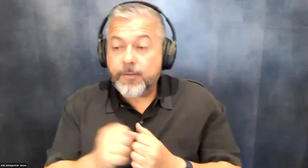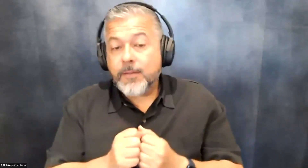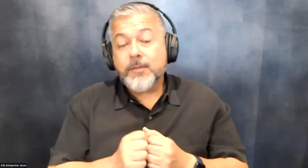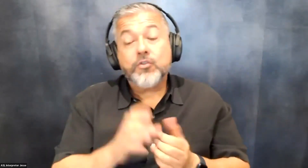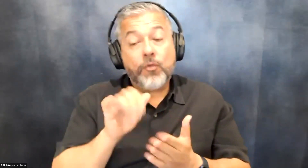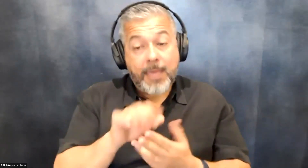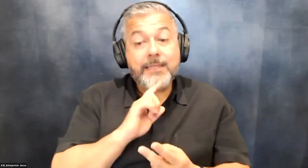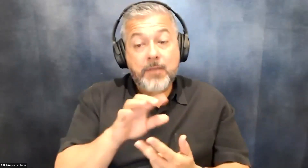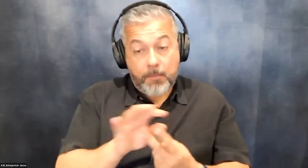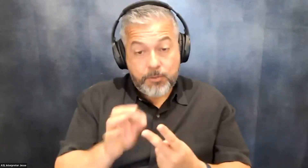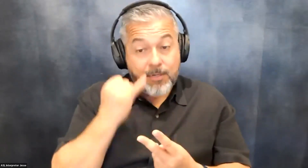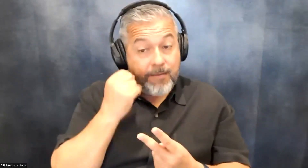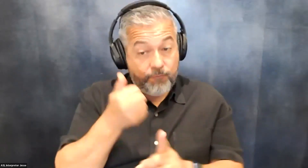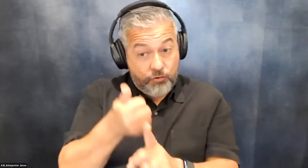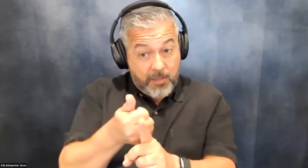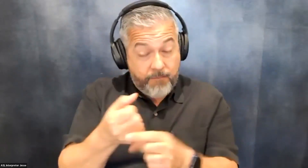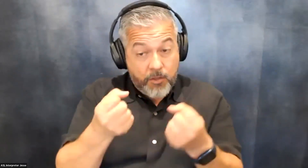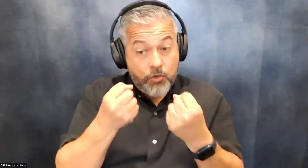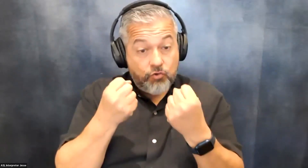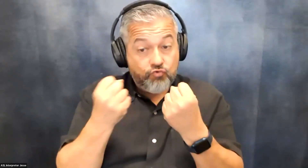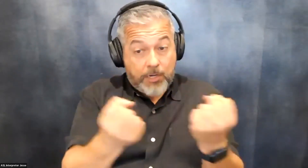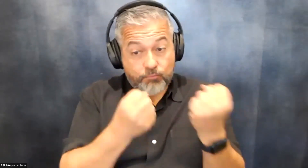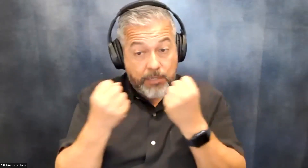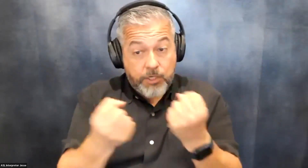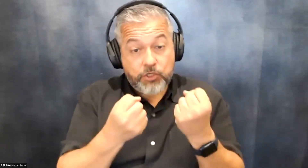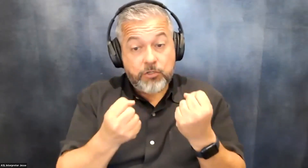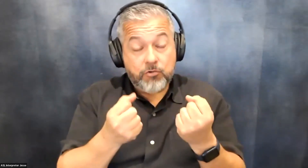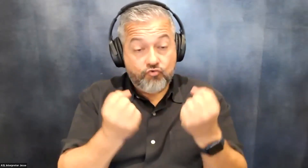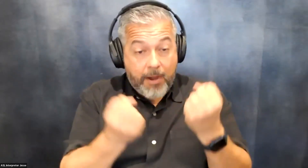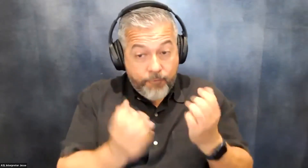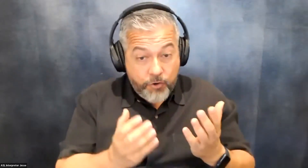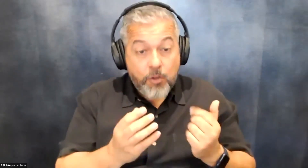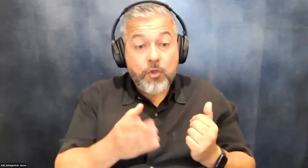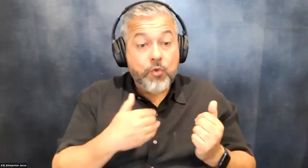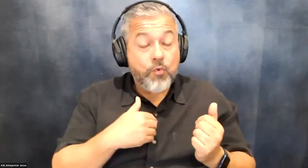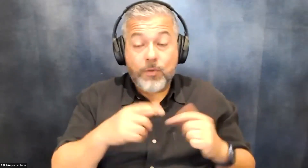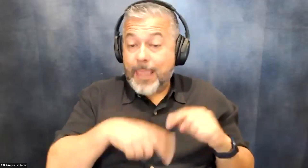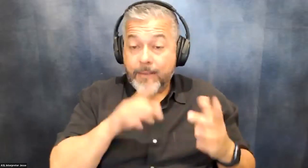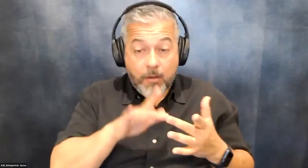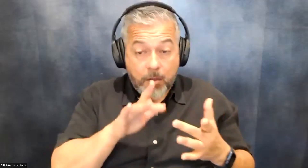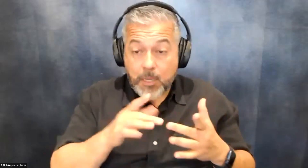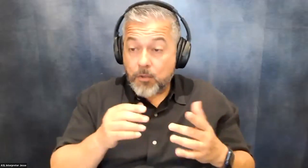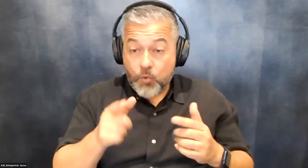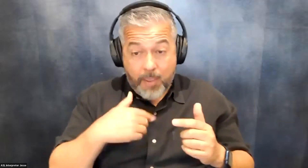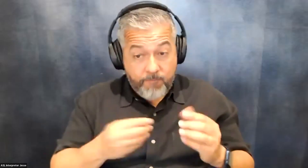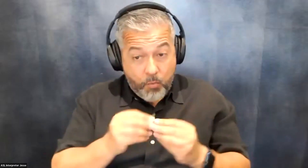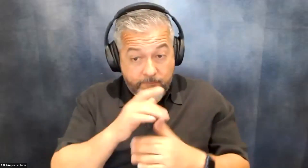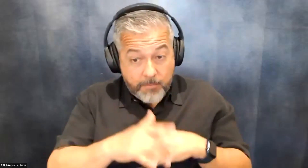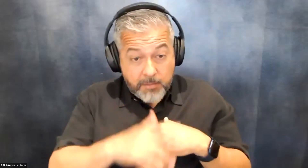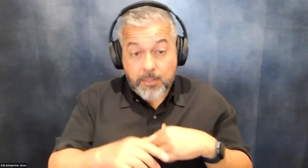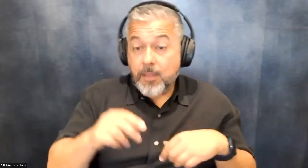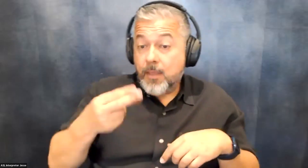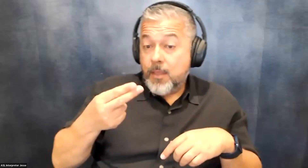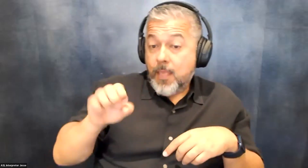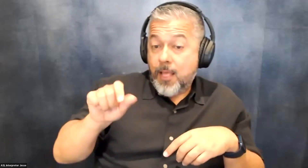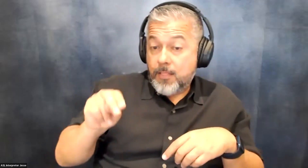are a transportation provider and you feel like you have a lot more availability and you're not getting contacted or something like that, Helen is right here.